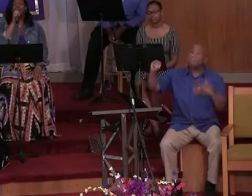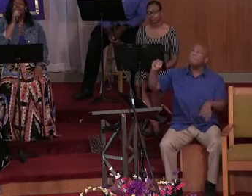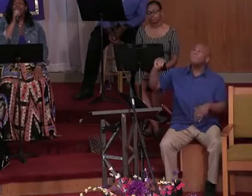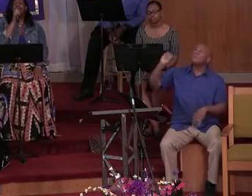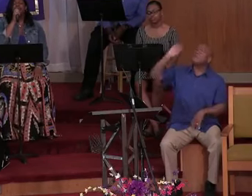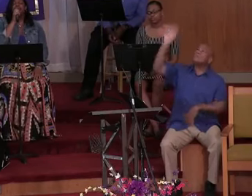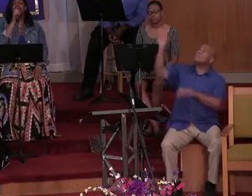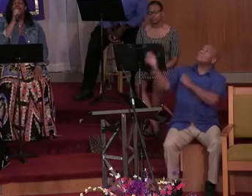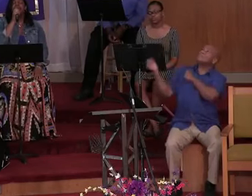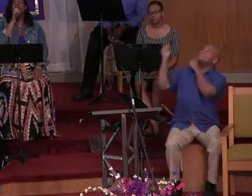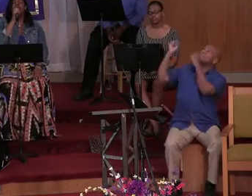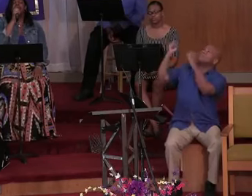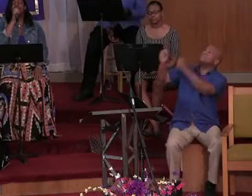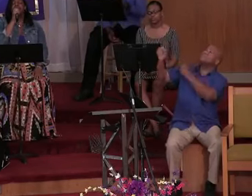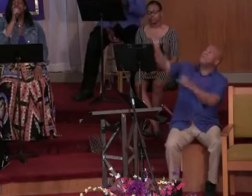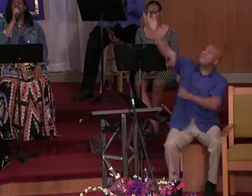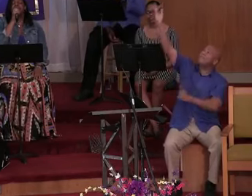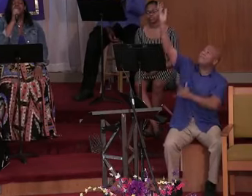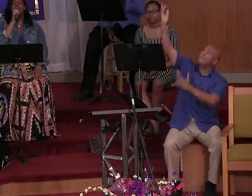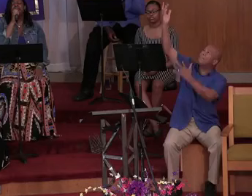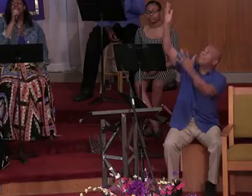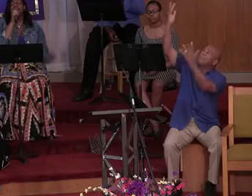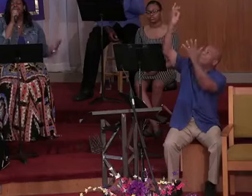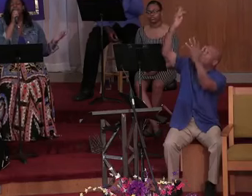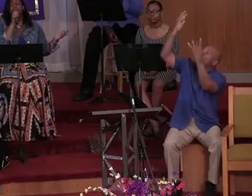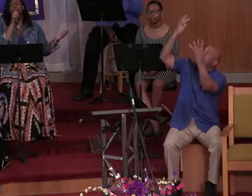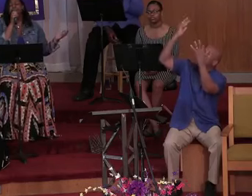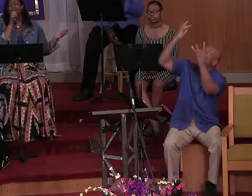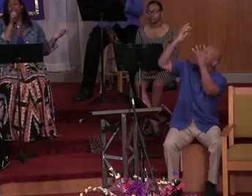It reaches to me.